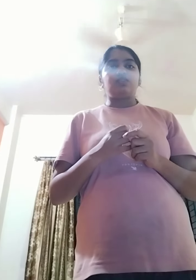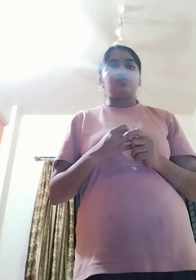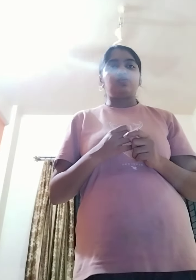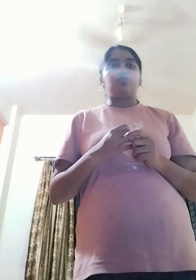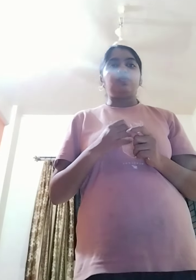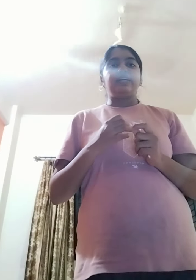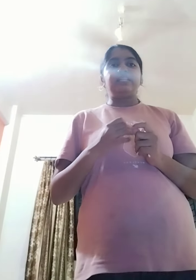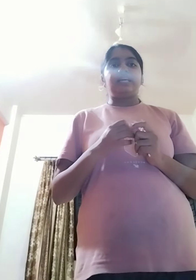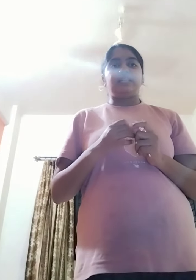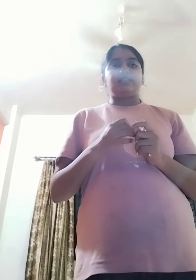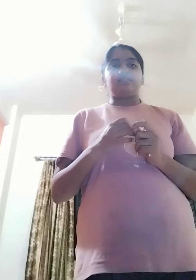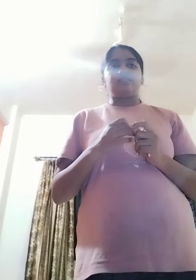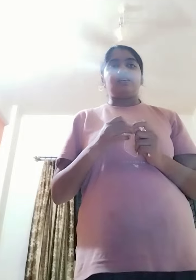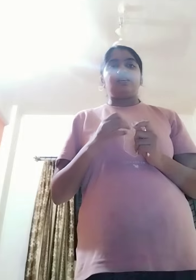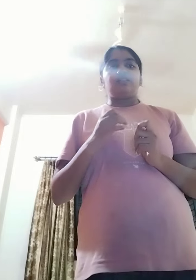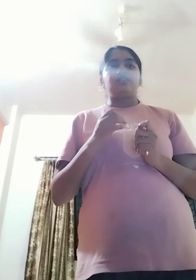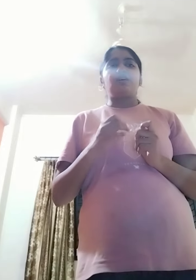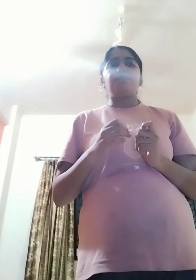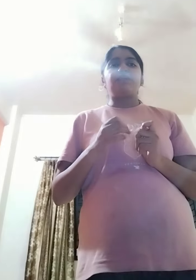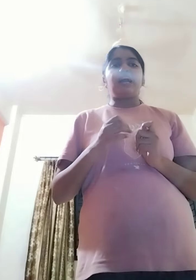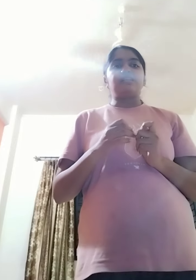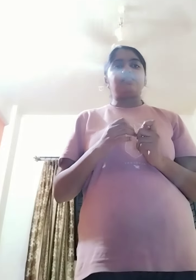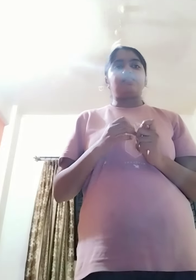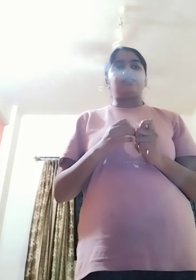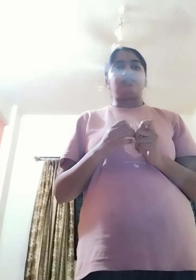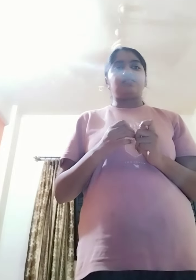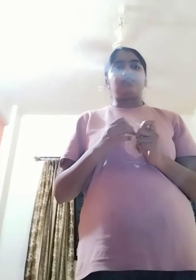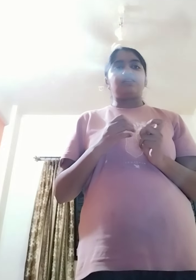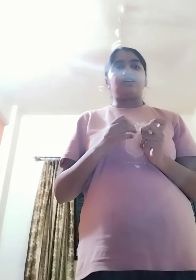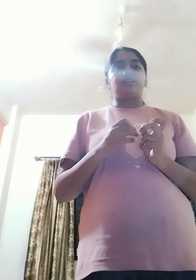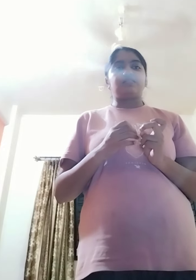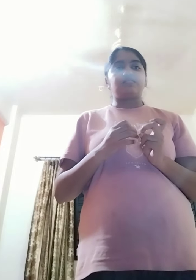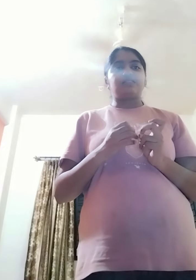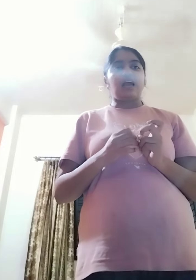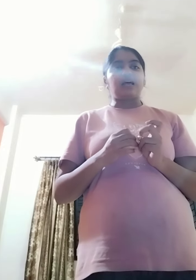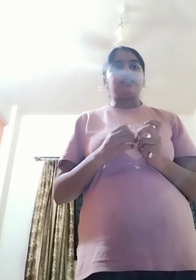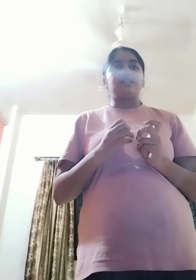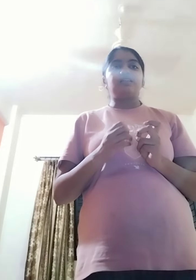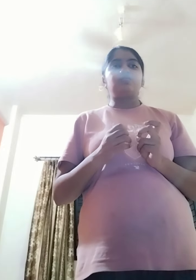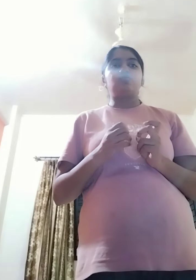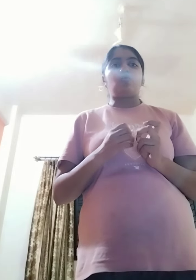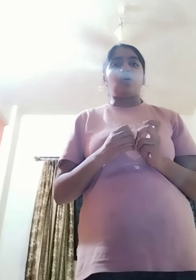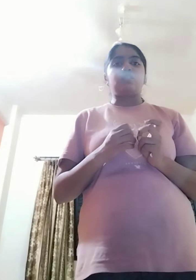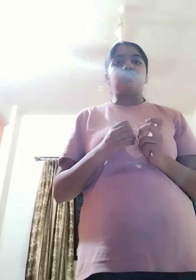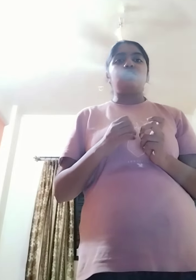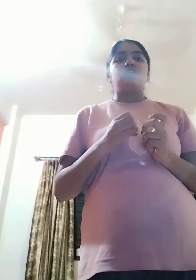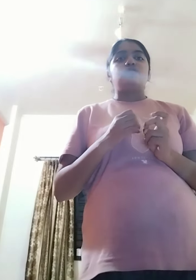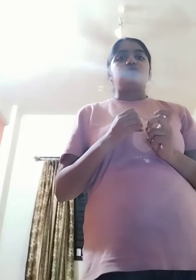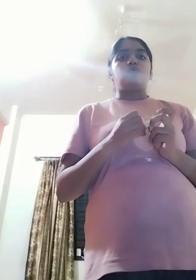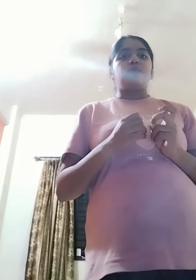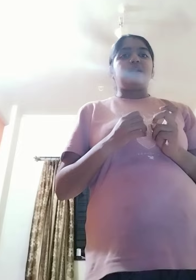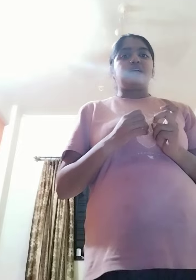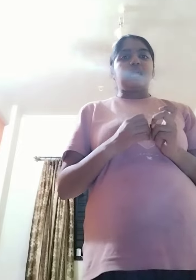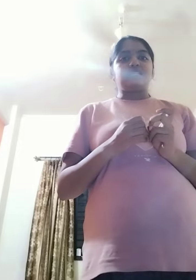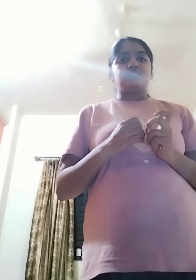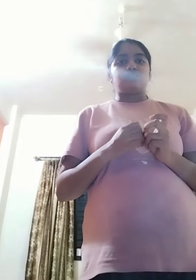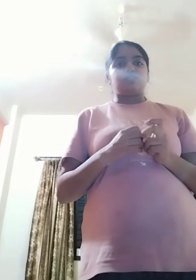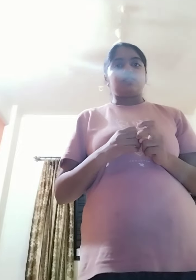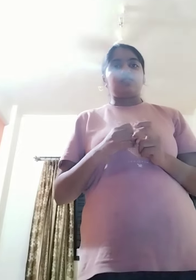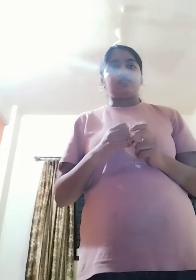through inheritance. The subclass constructor task is to call the superclass constructor first.